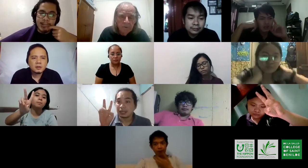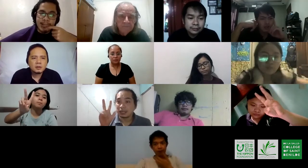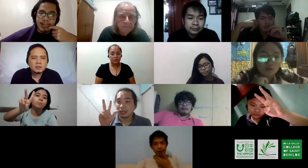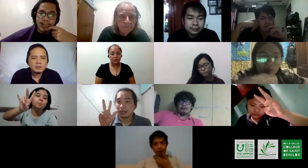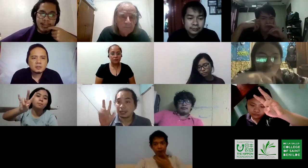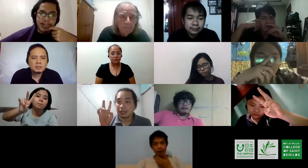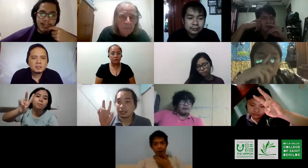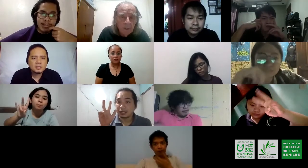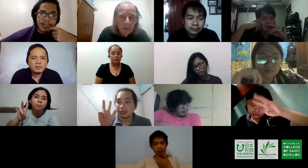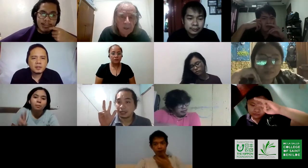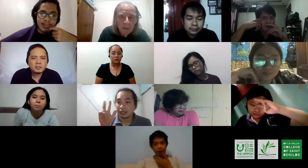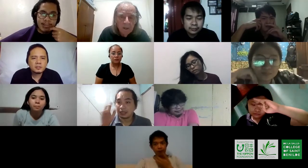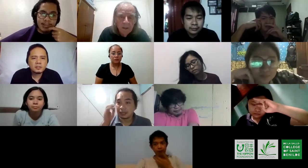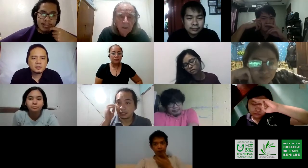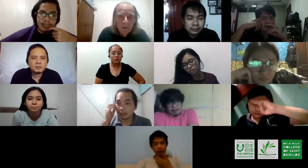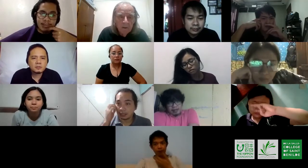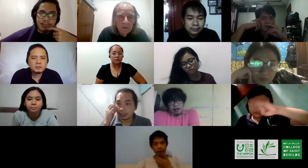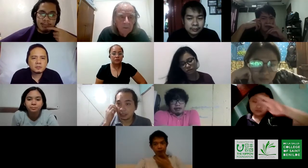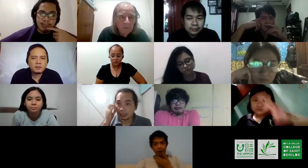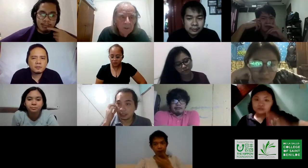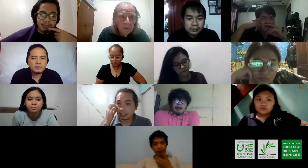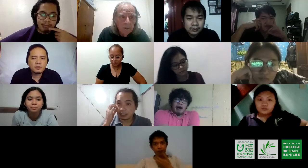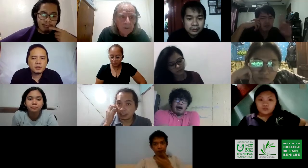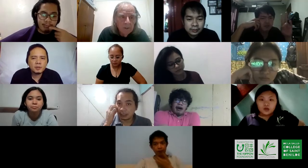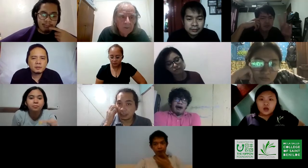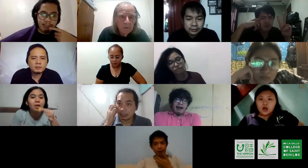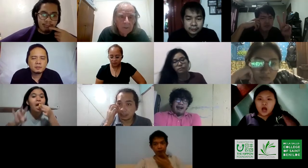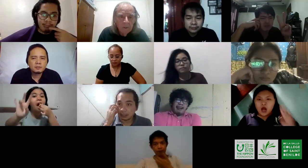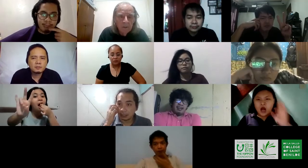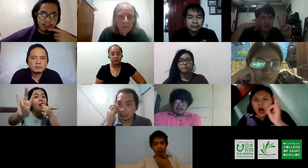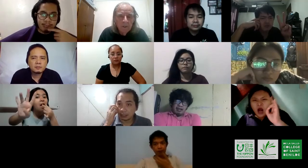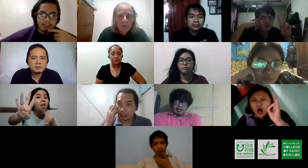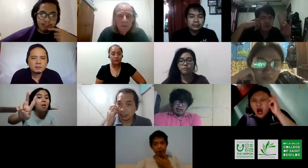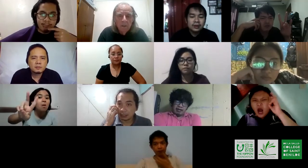which one? 73, 74, you mean?